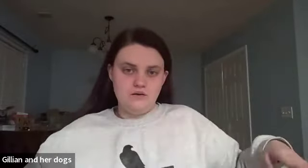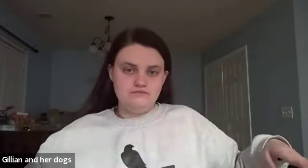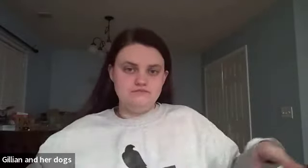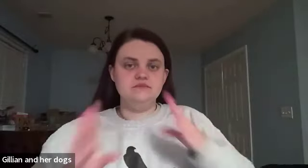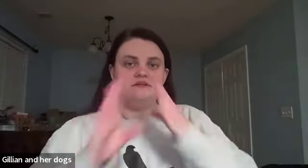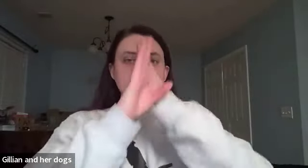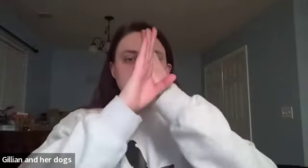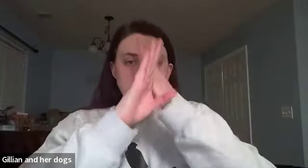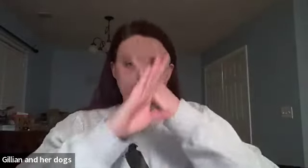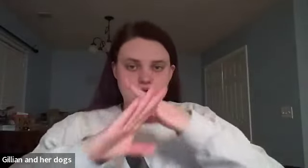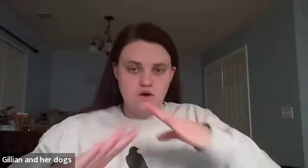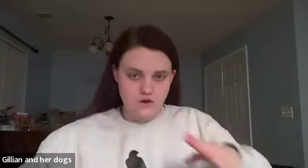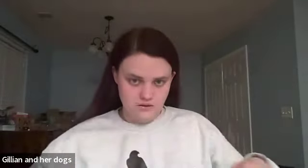calm, calm,